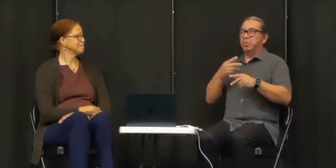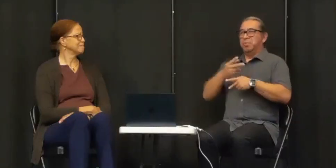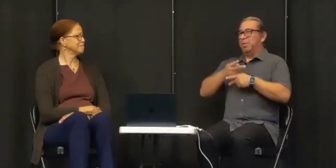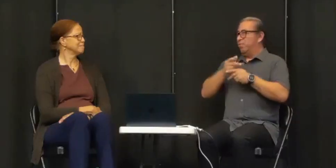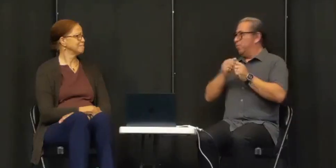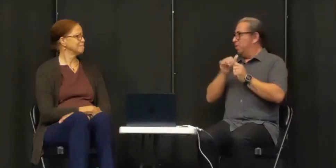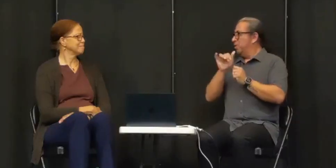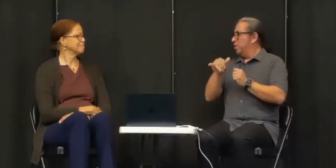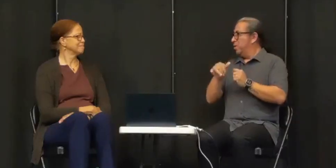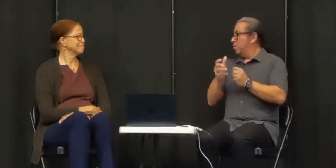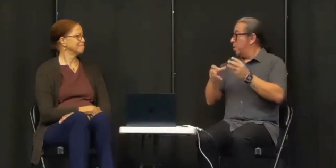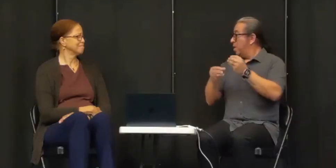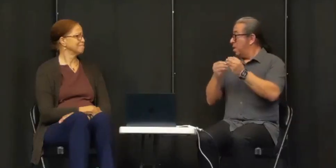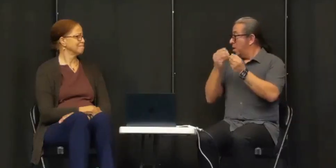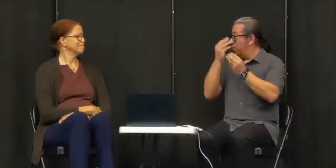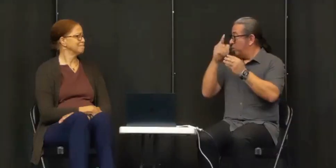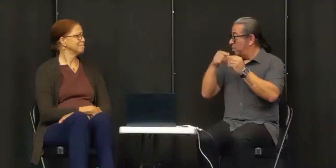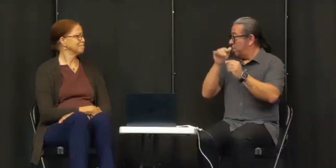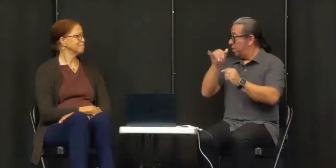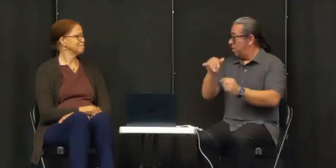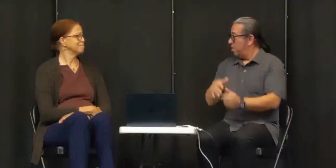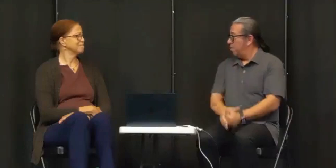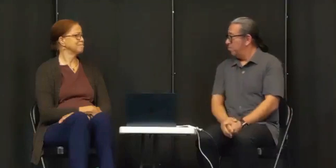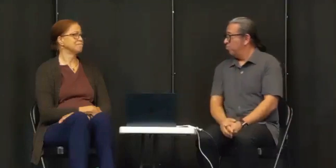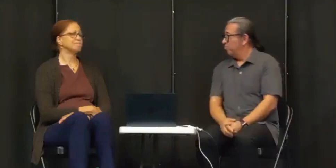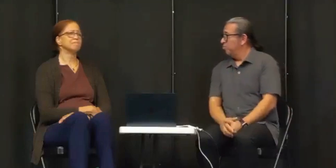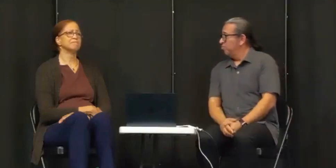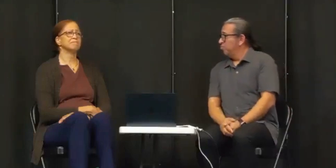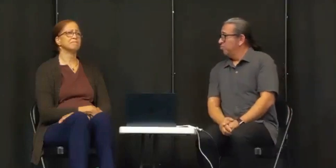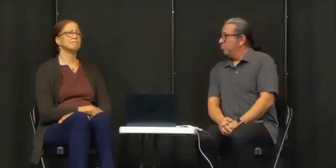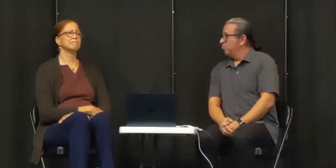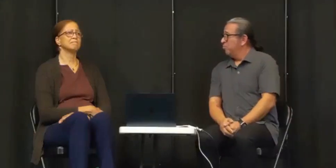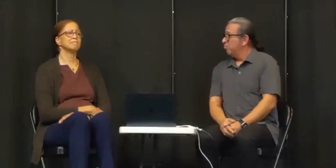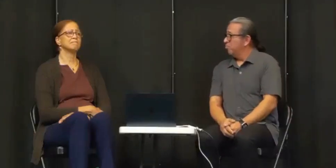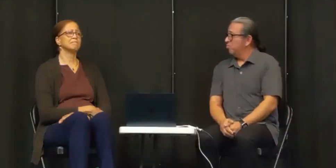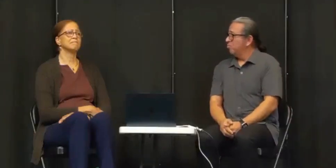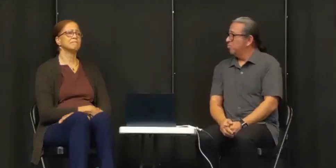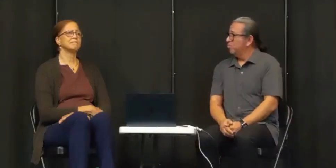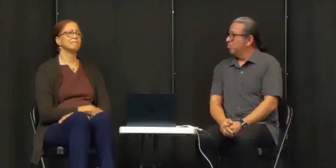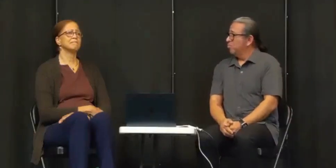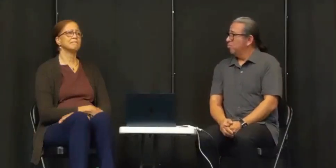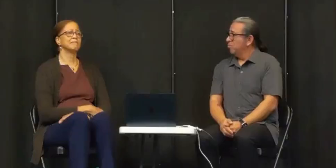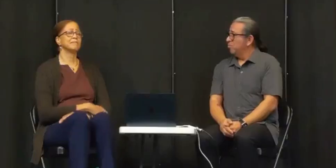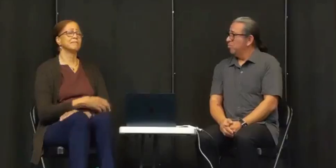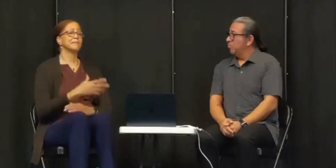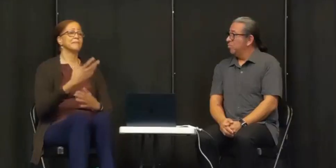to handle that information. We have to be ready and careful for that. Any thoughts on that?